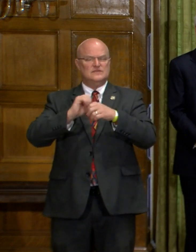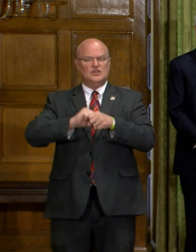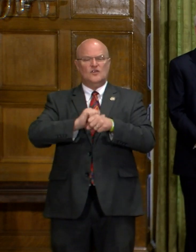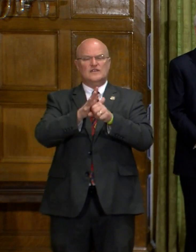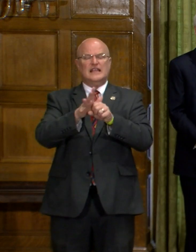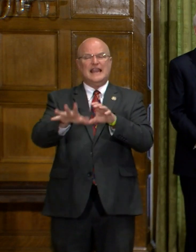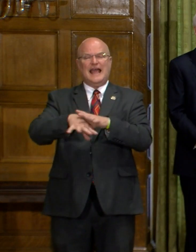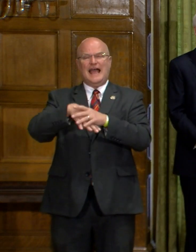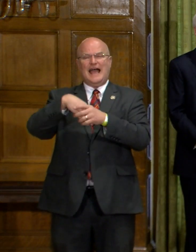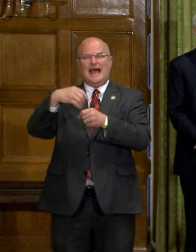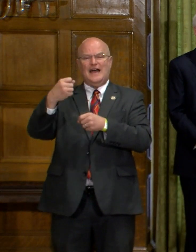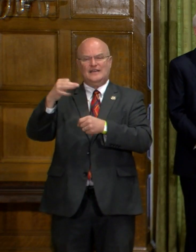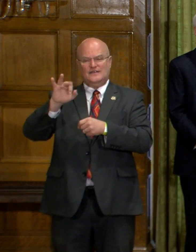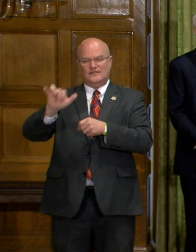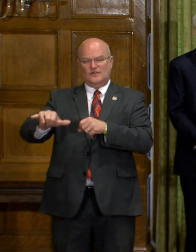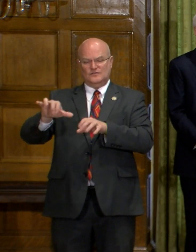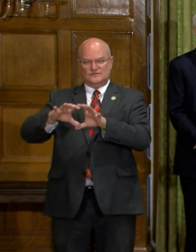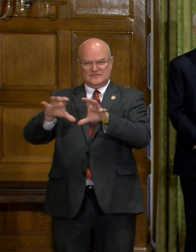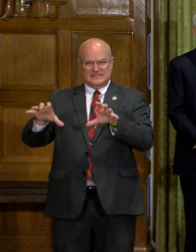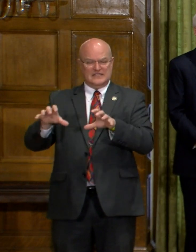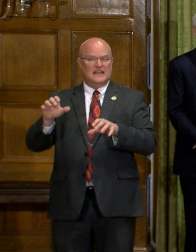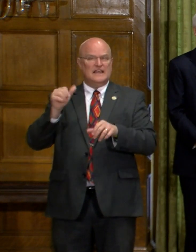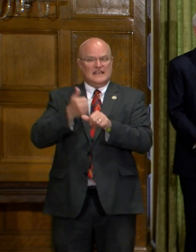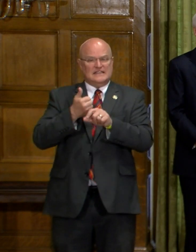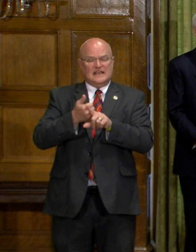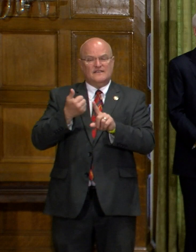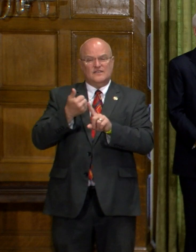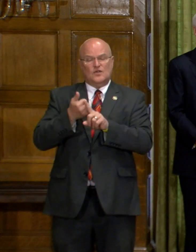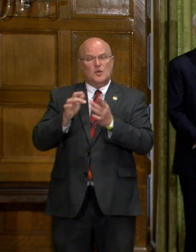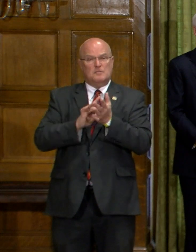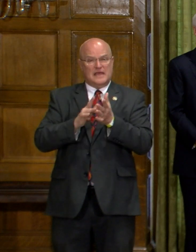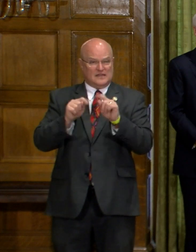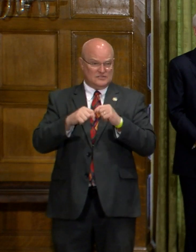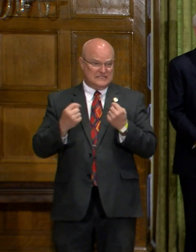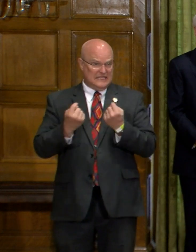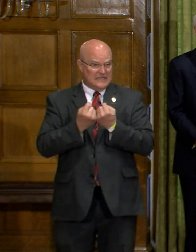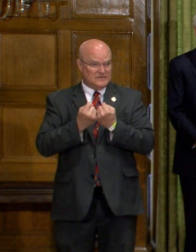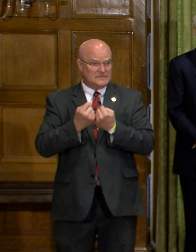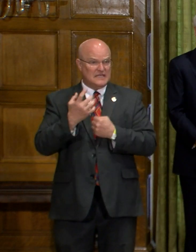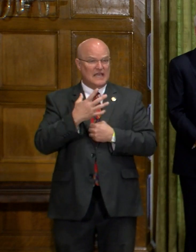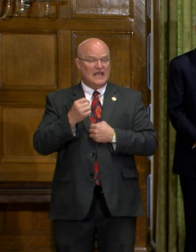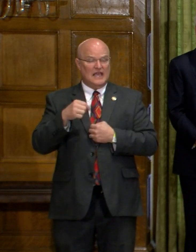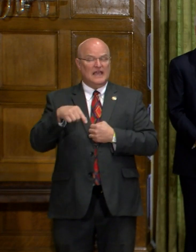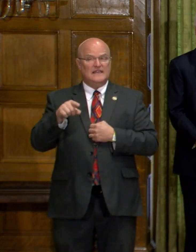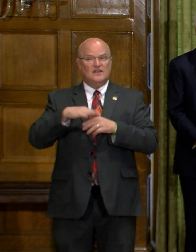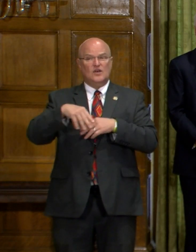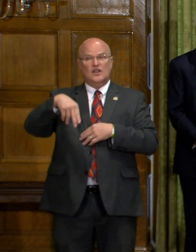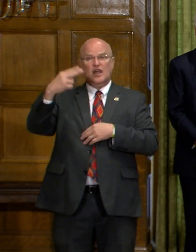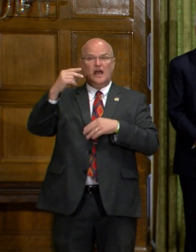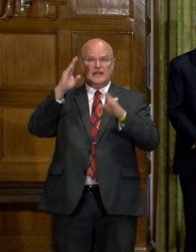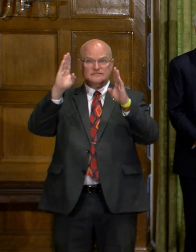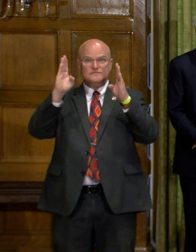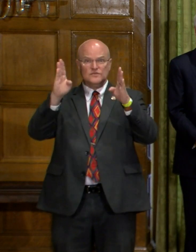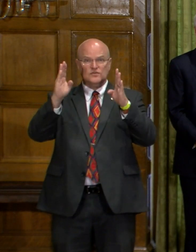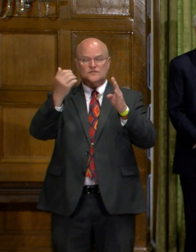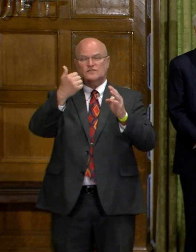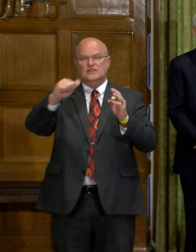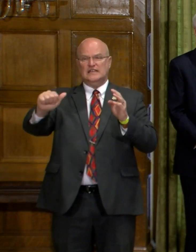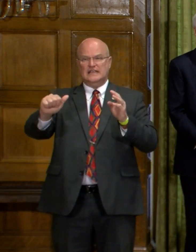those facilities. Each of those facilities have their own medical teams, and they're on high alert for